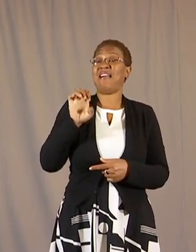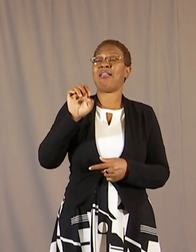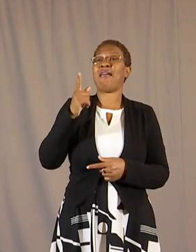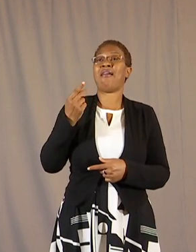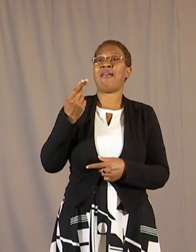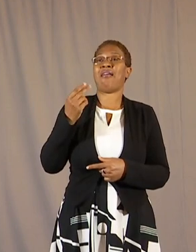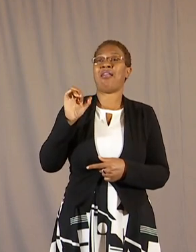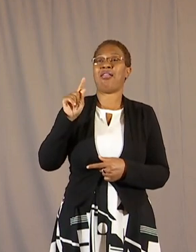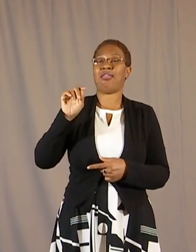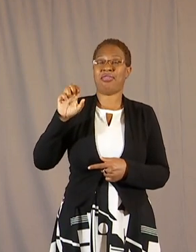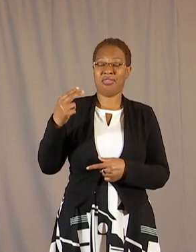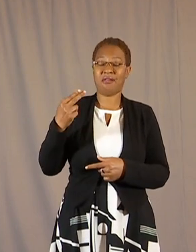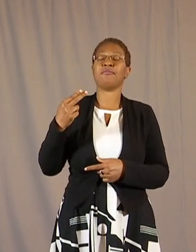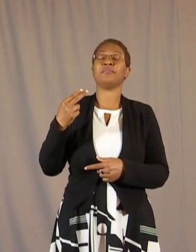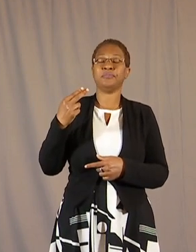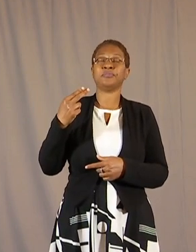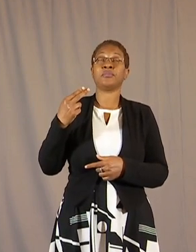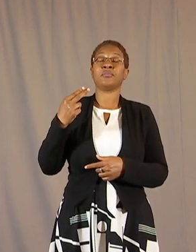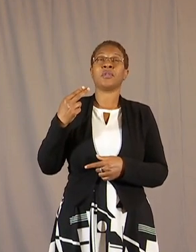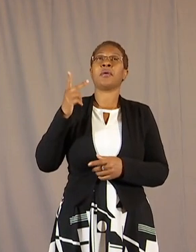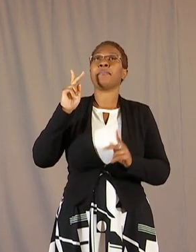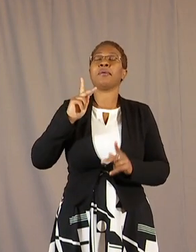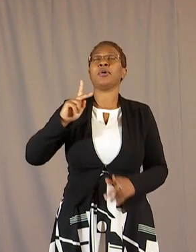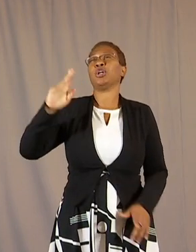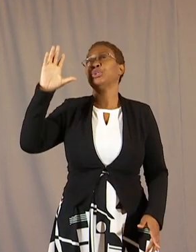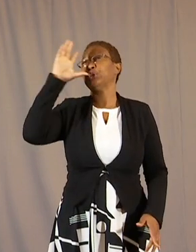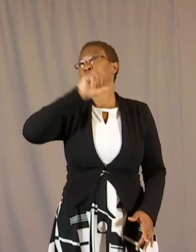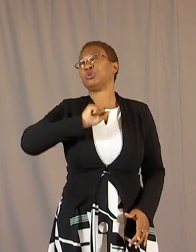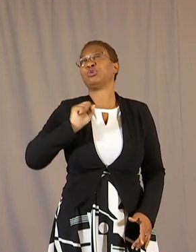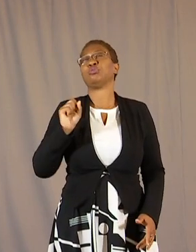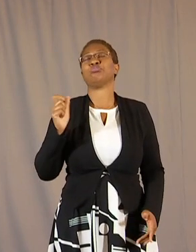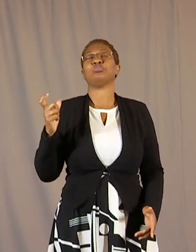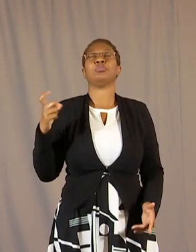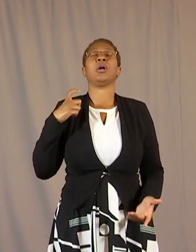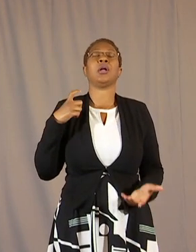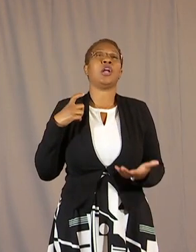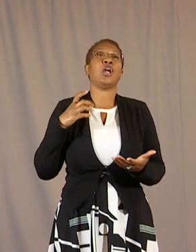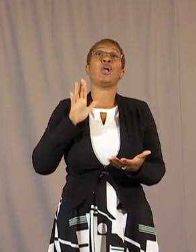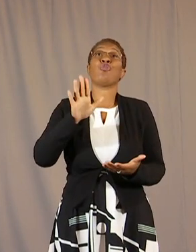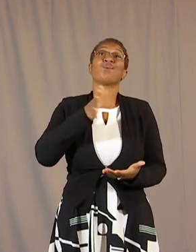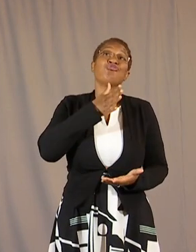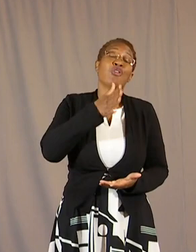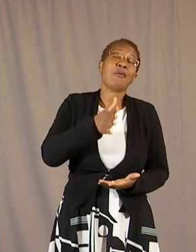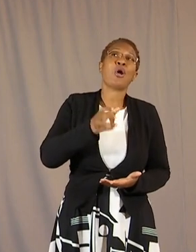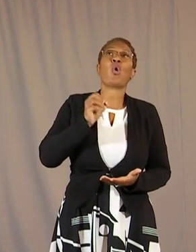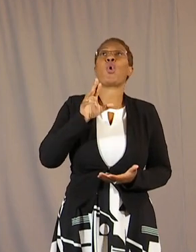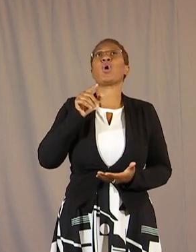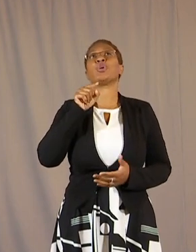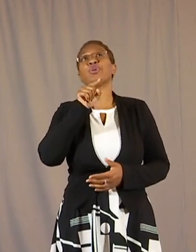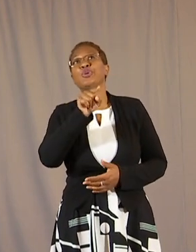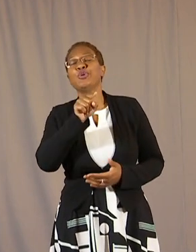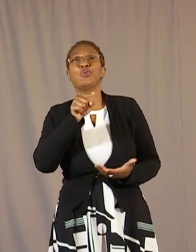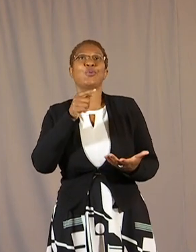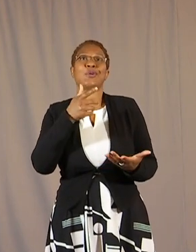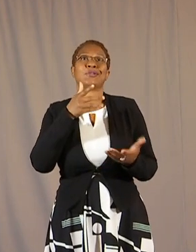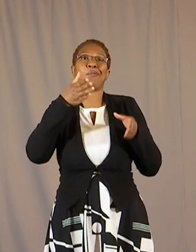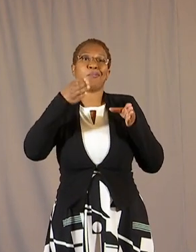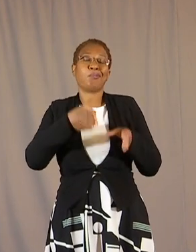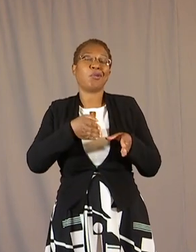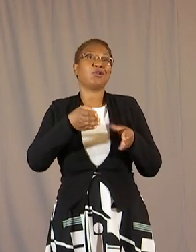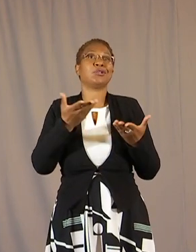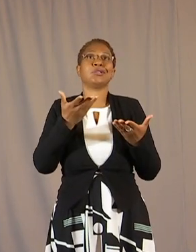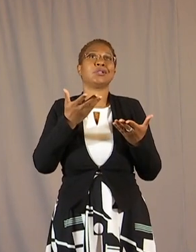an automatic assumption that the problem was going to be is that your grandmother or you as a